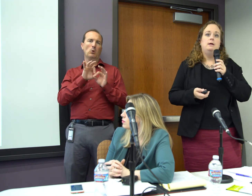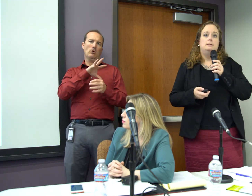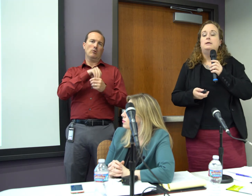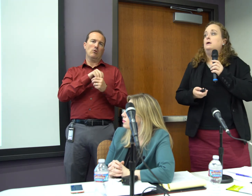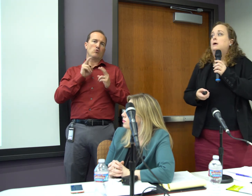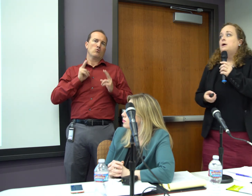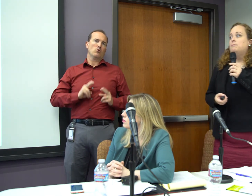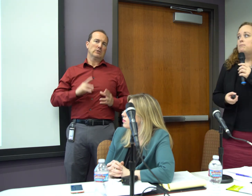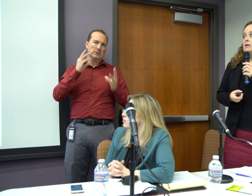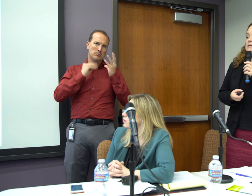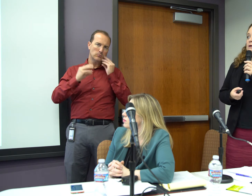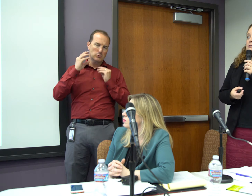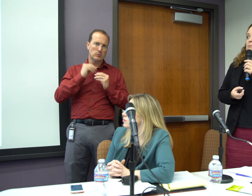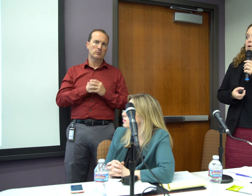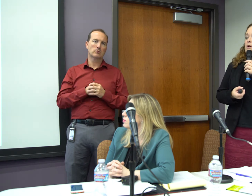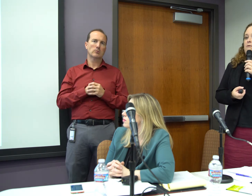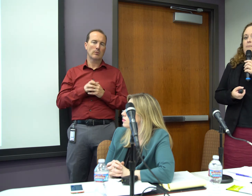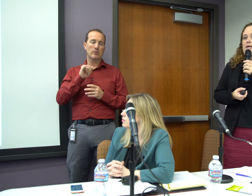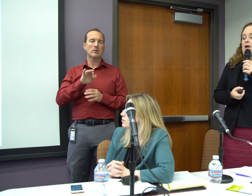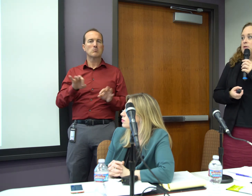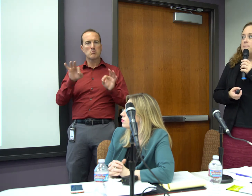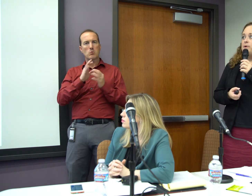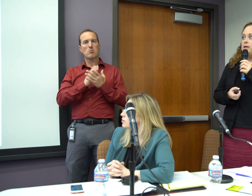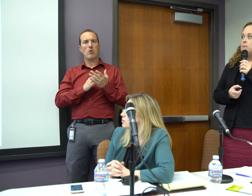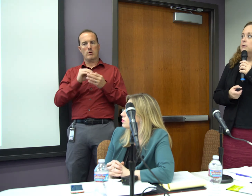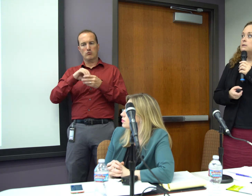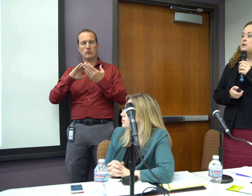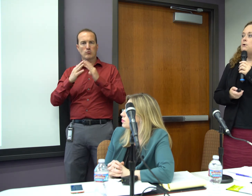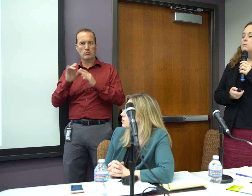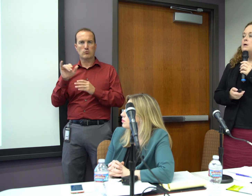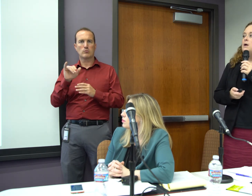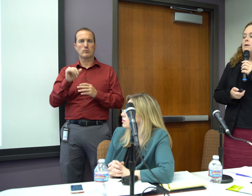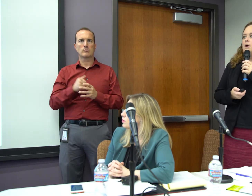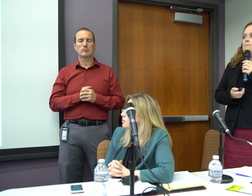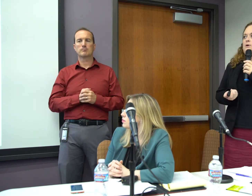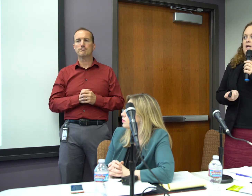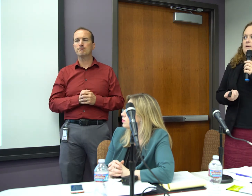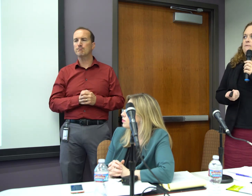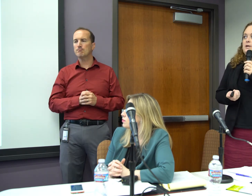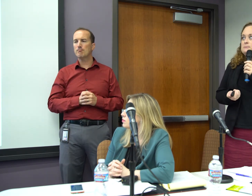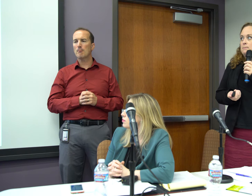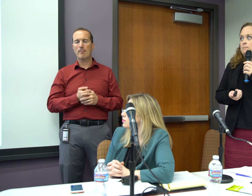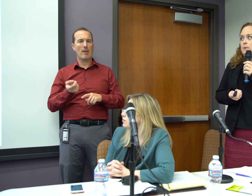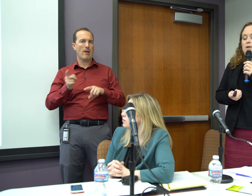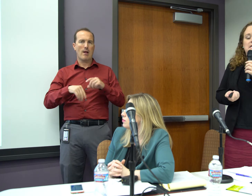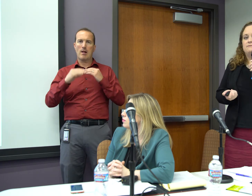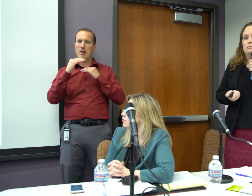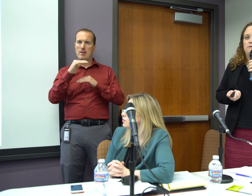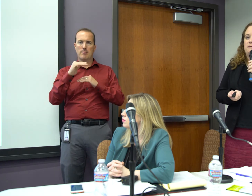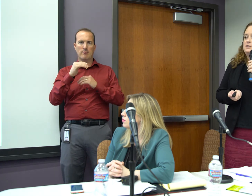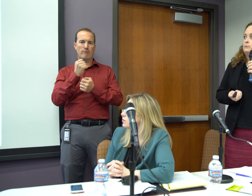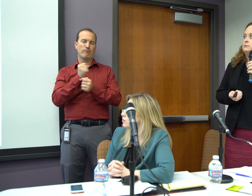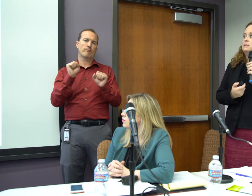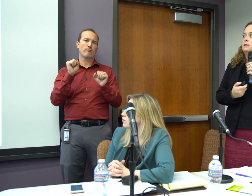being, and it is also part of being out in the community. So you cannot limit freedoms on a class